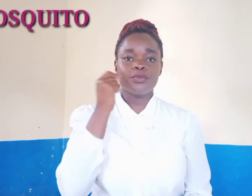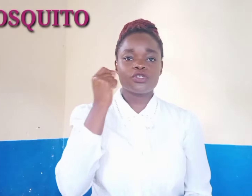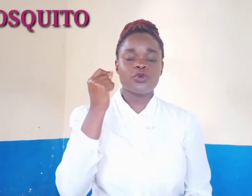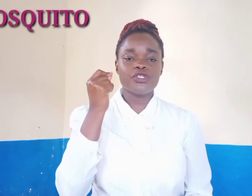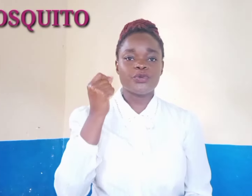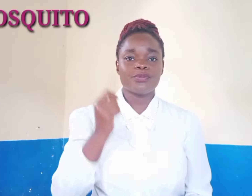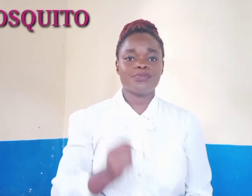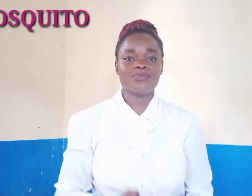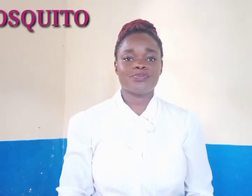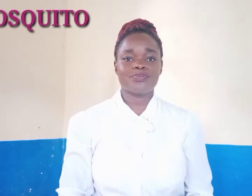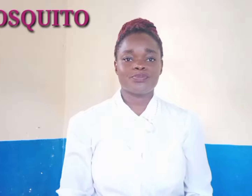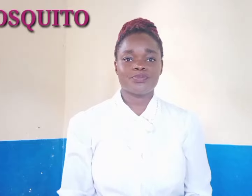Mosquito.